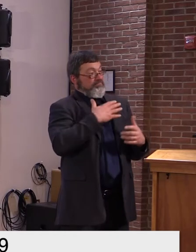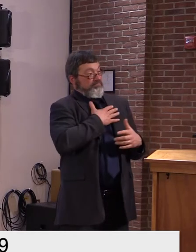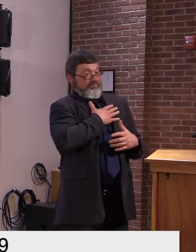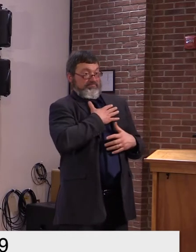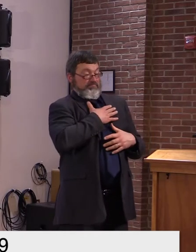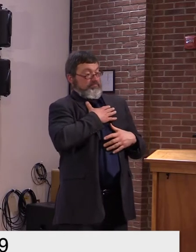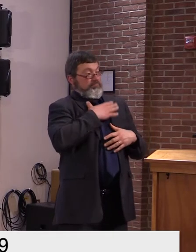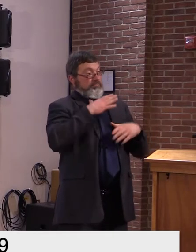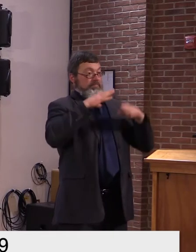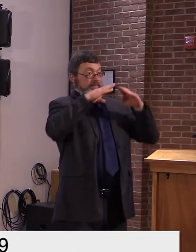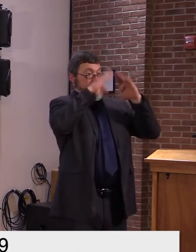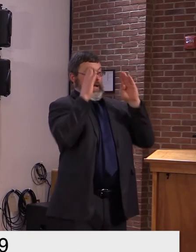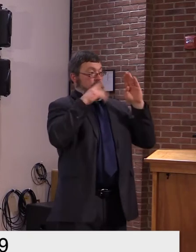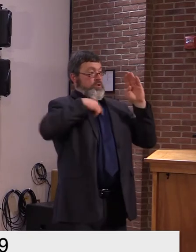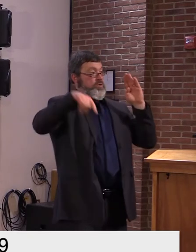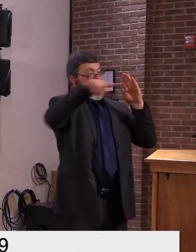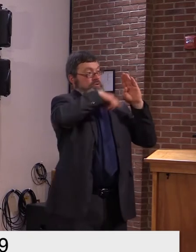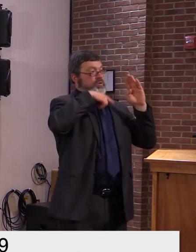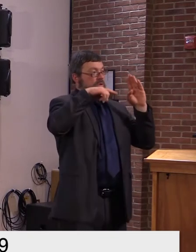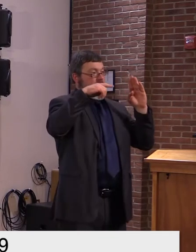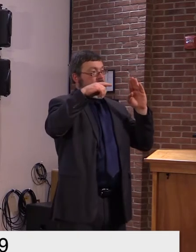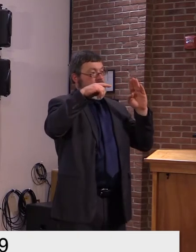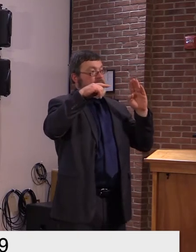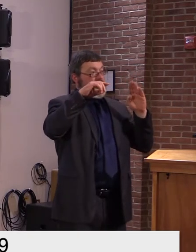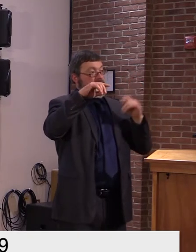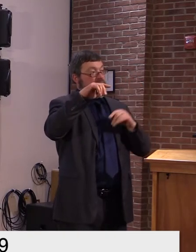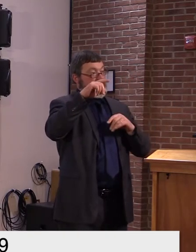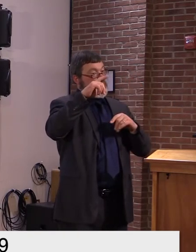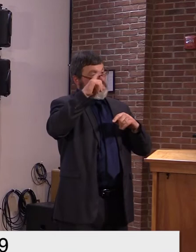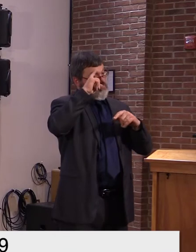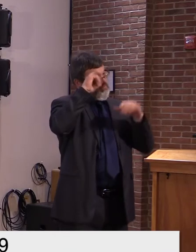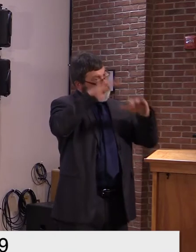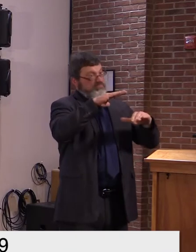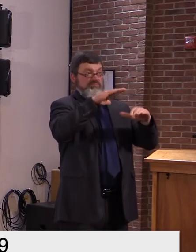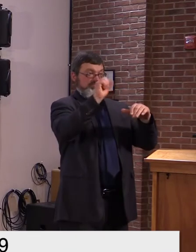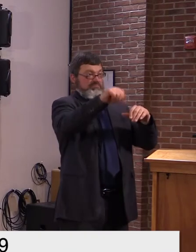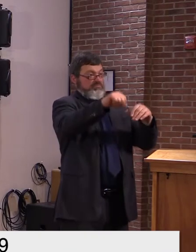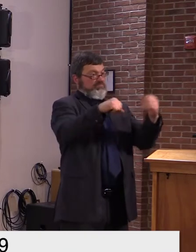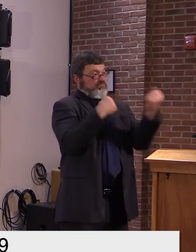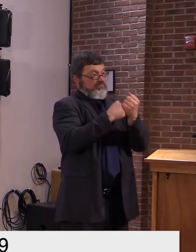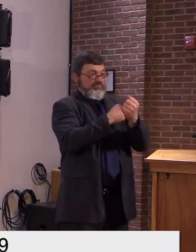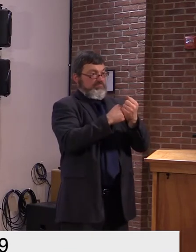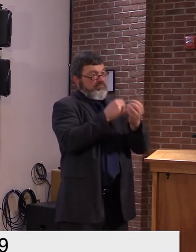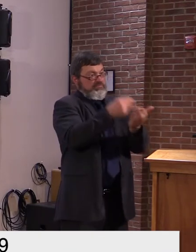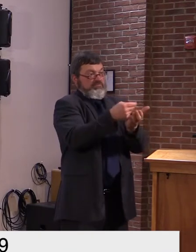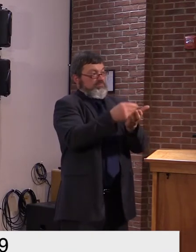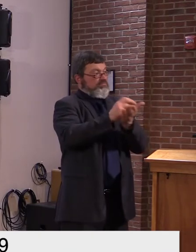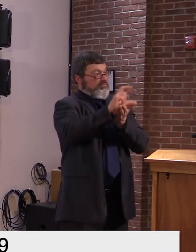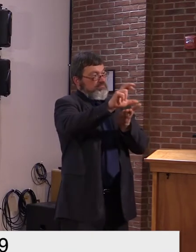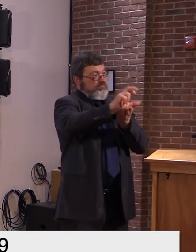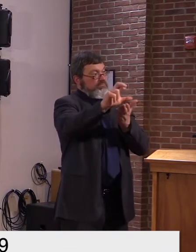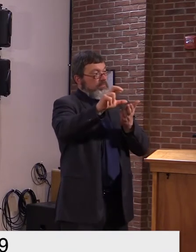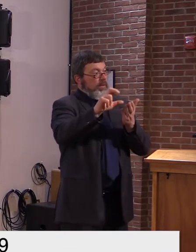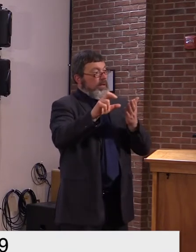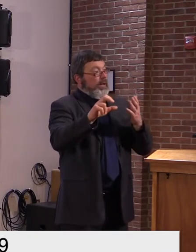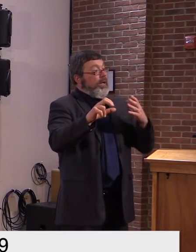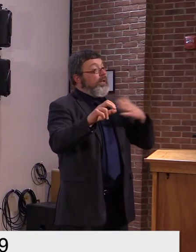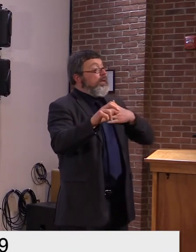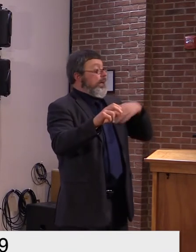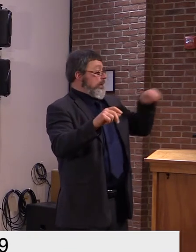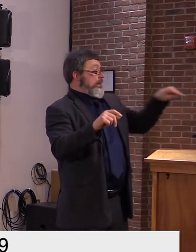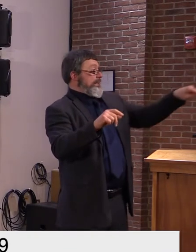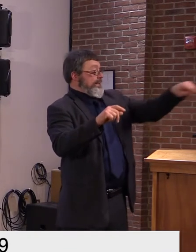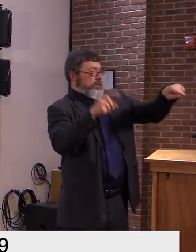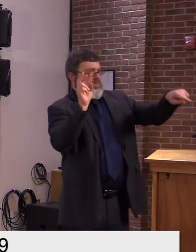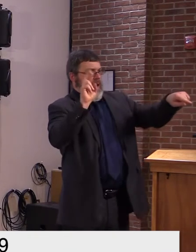have financial aid for the states and our municipalities. In fact, many of my Republican colleagues were in agreement